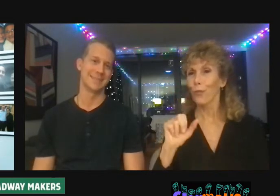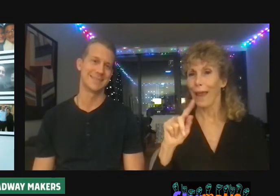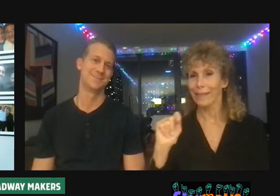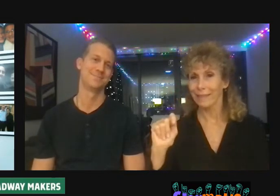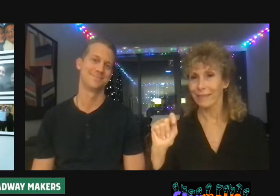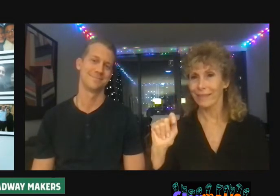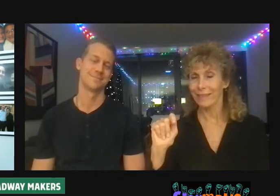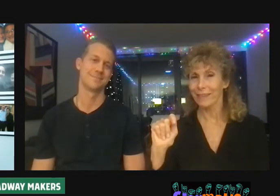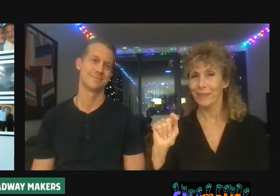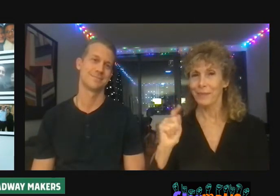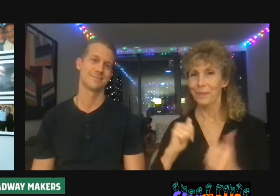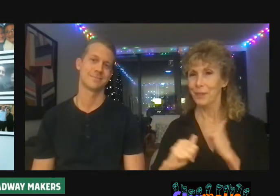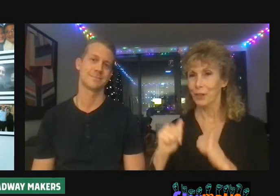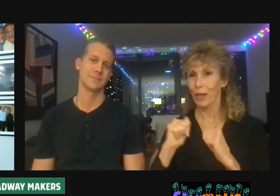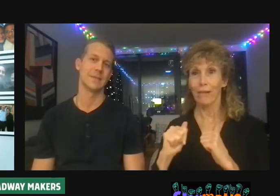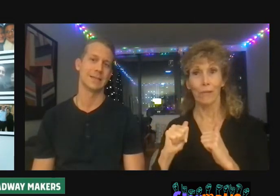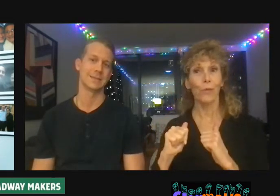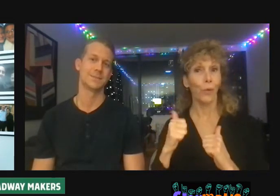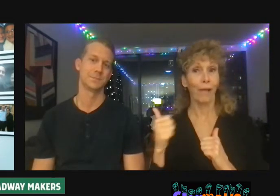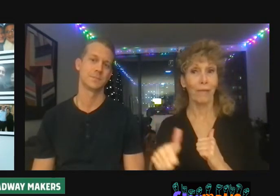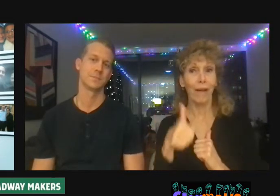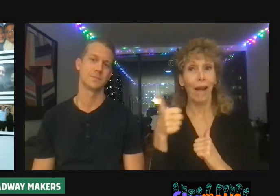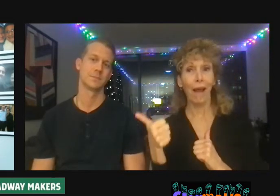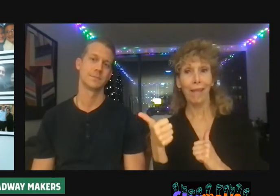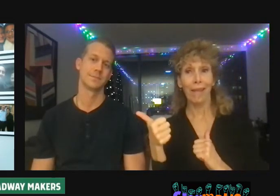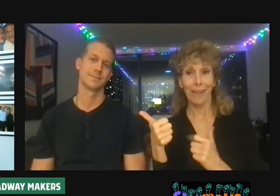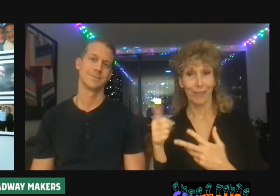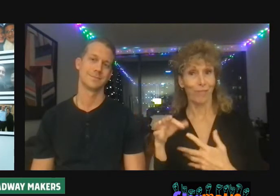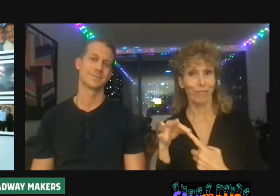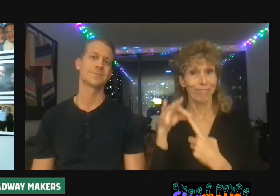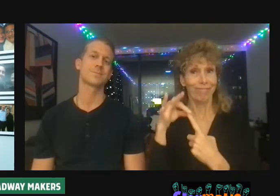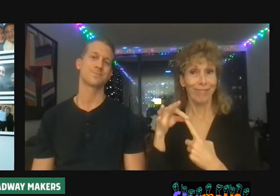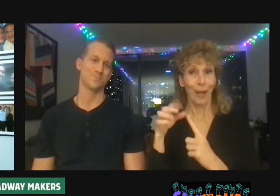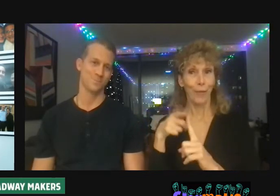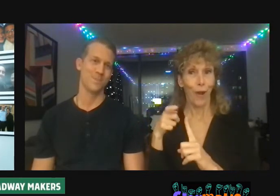You're gonna treat us to something from Rent.